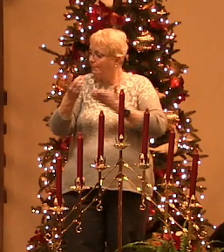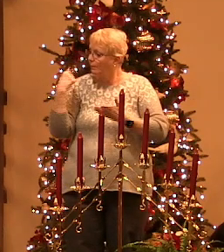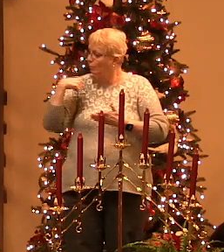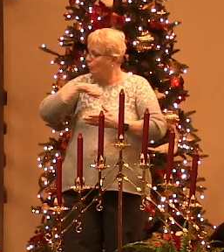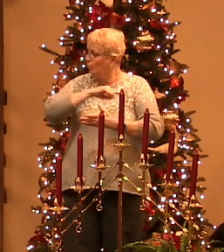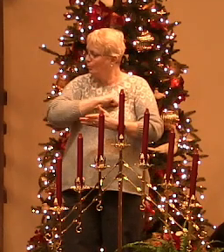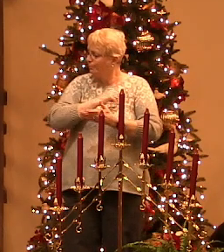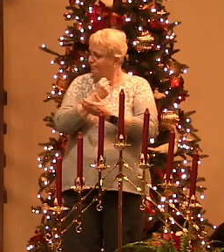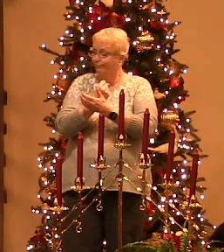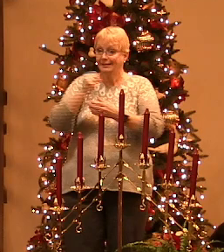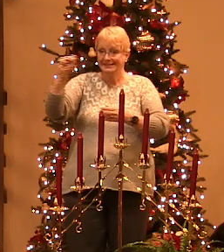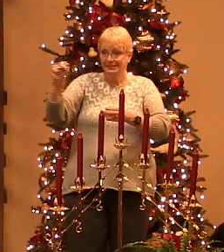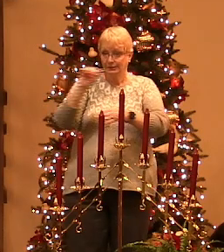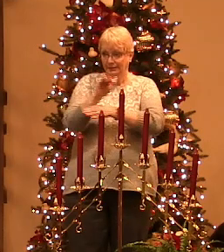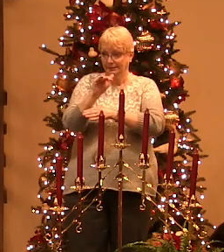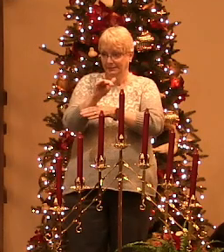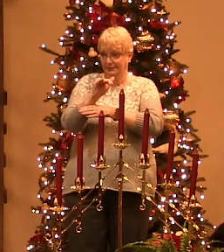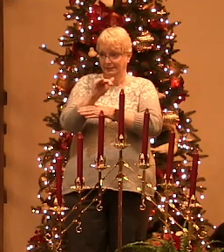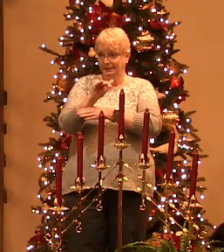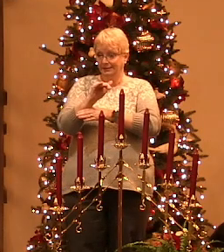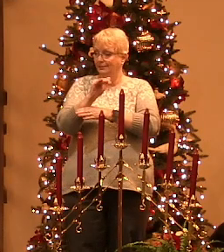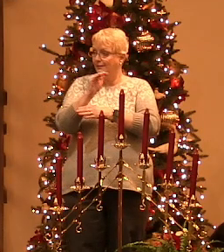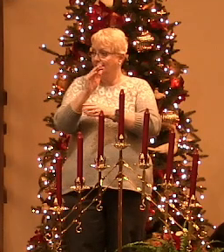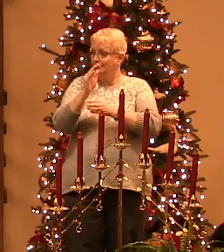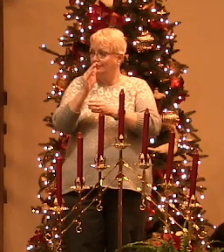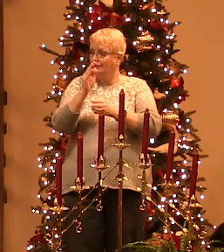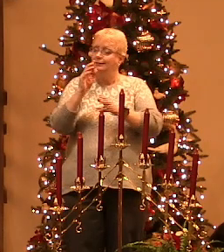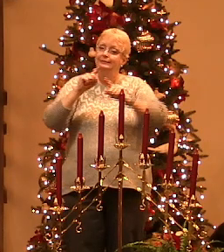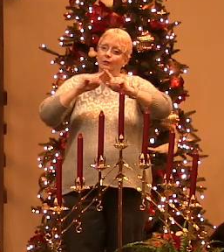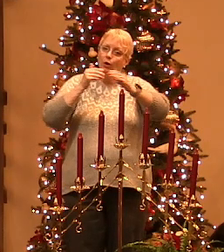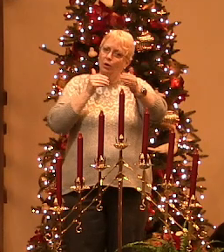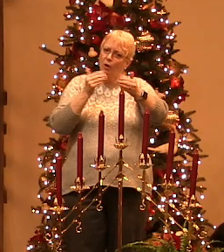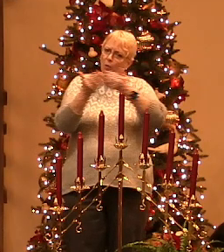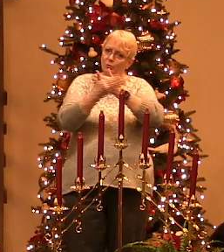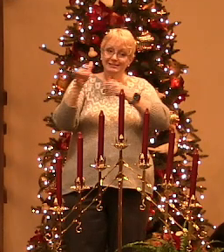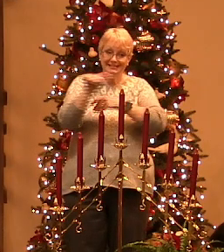have Saturday night service, and usually the Saturday night service is some form of variation